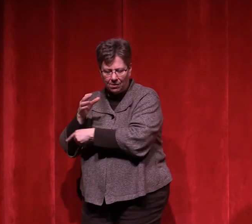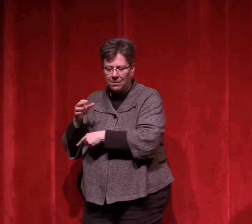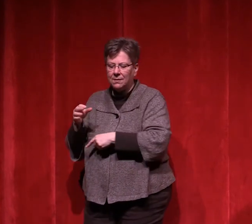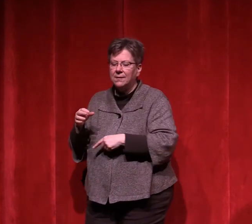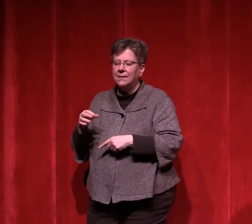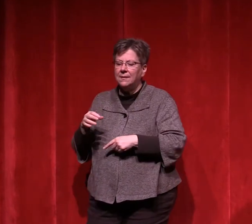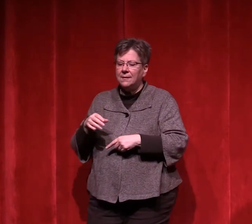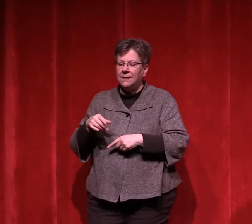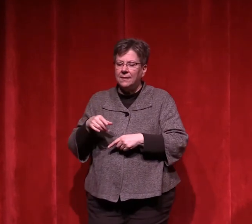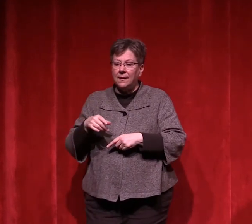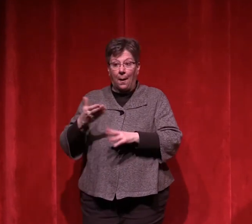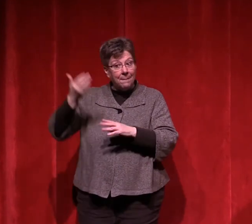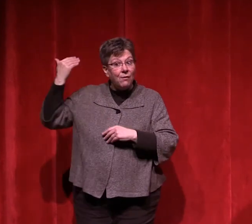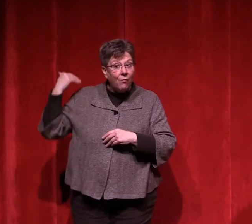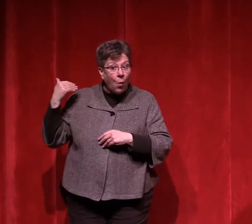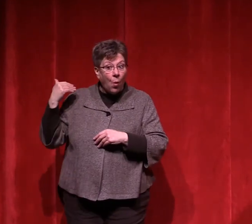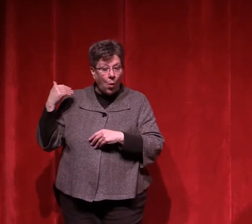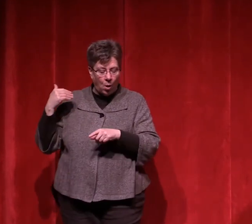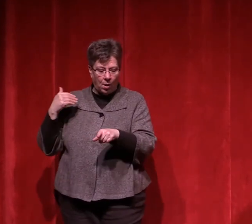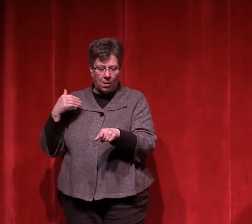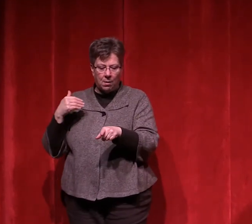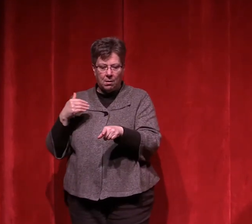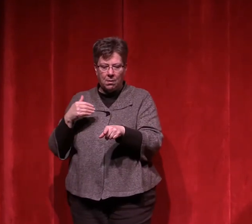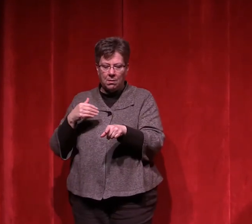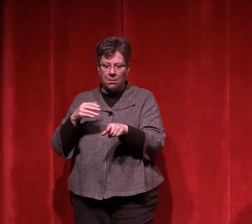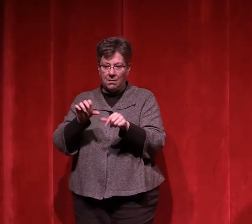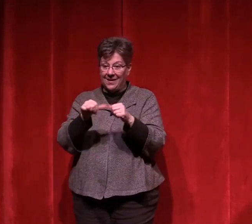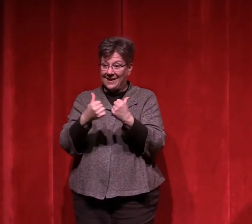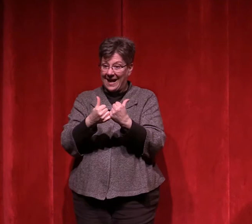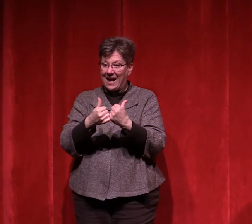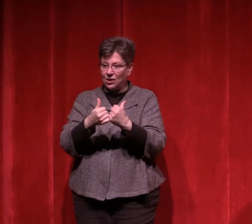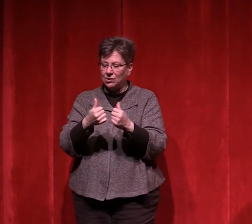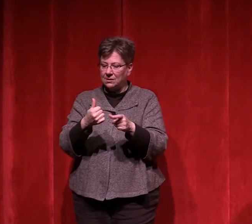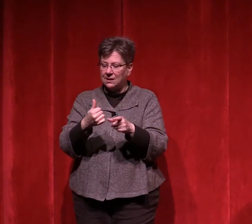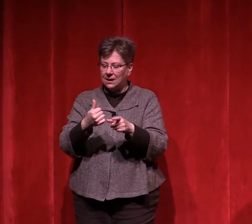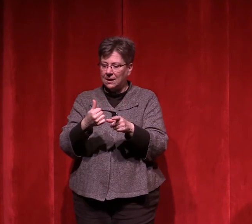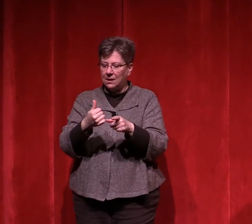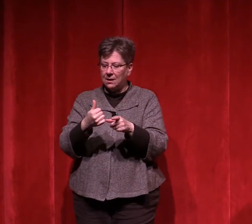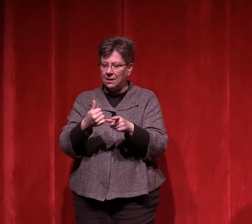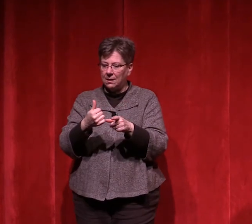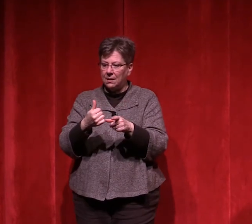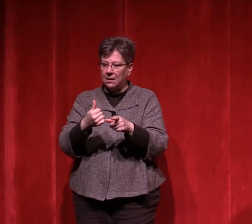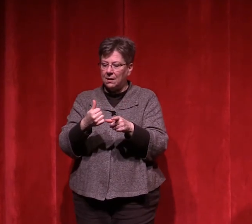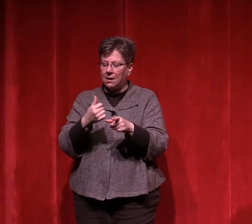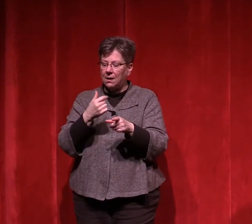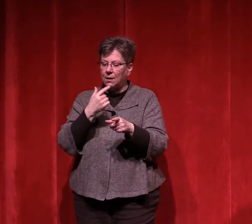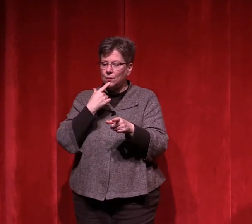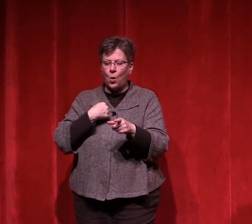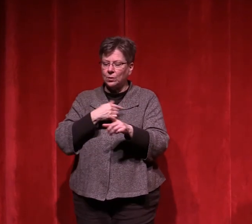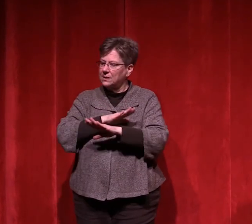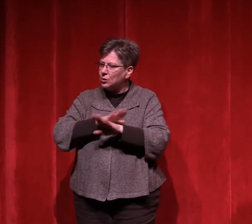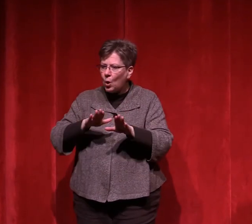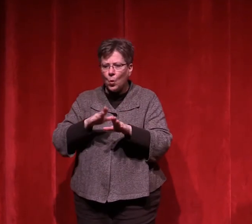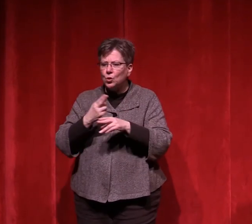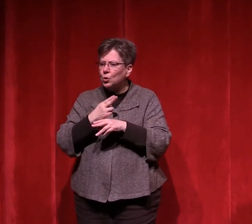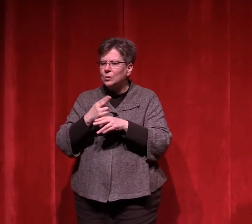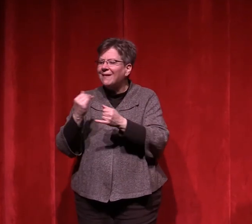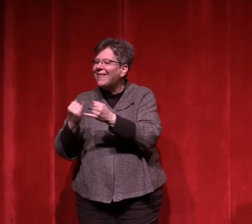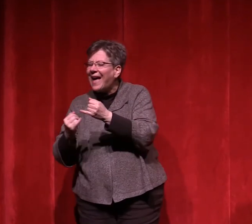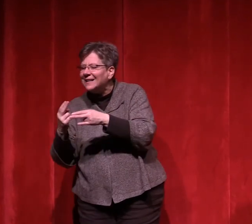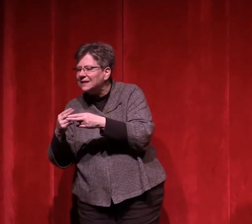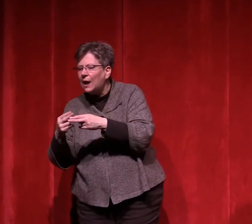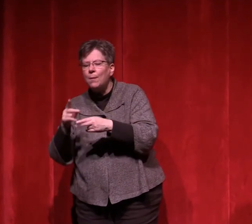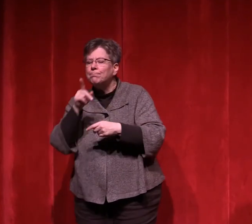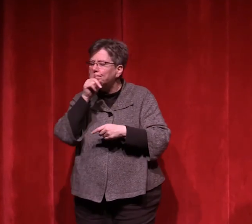dinner and before this meeting that we wouldn't identify, use no last names, and would not talk about where we were